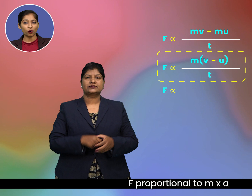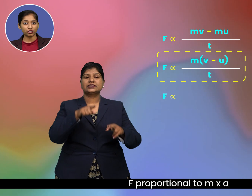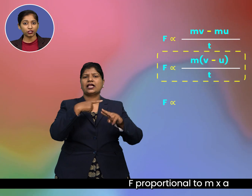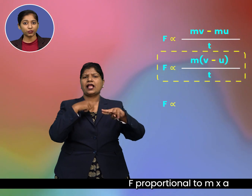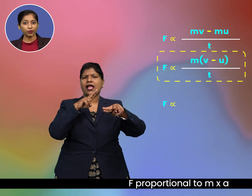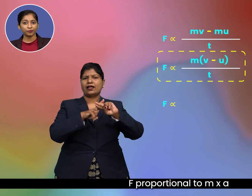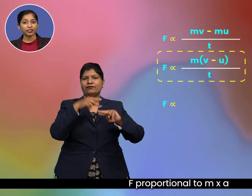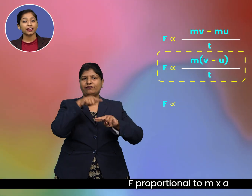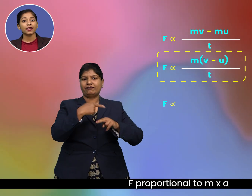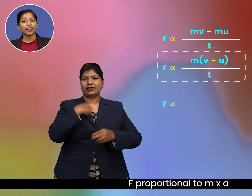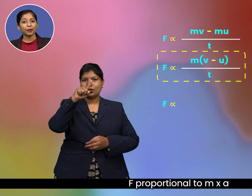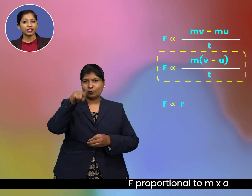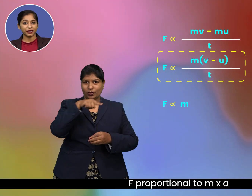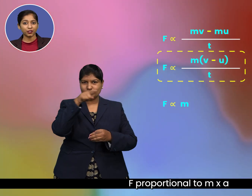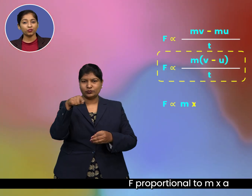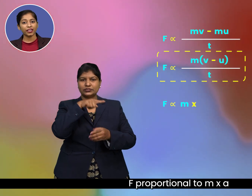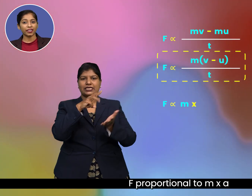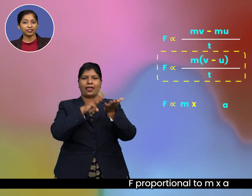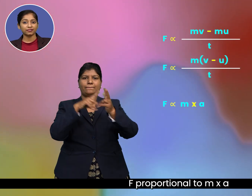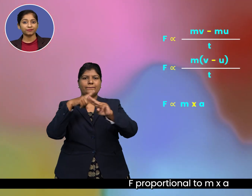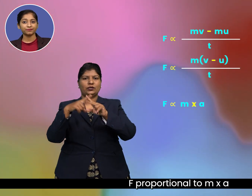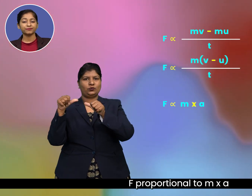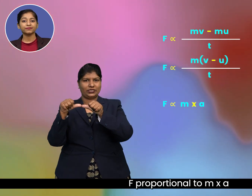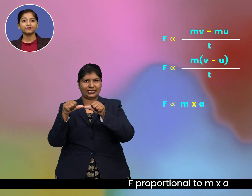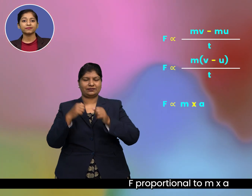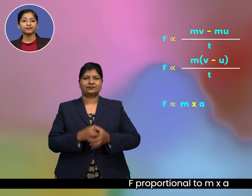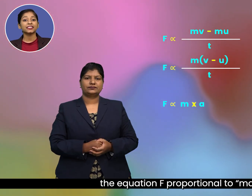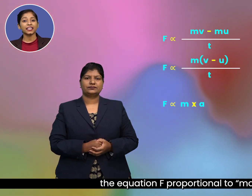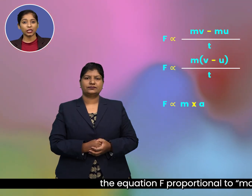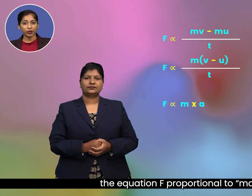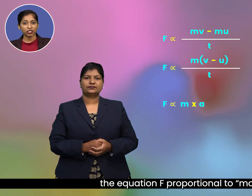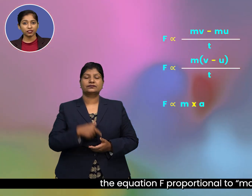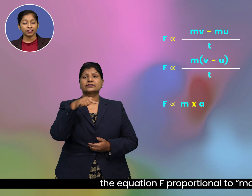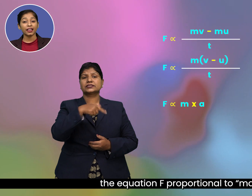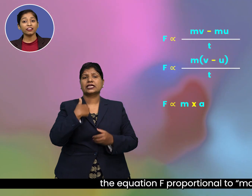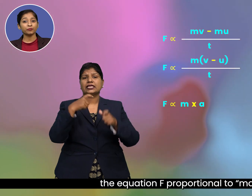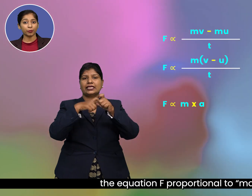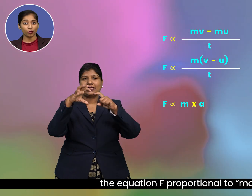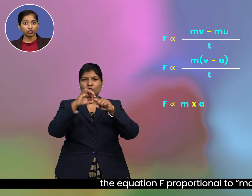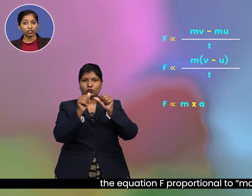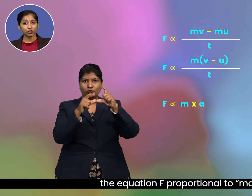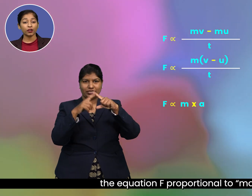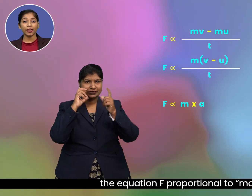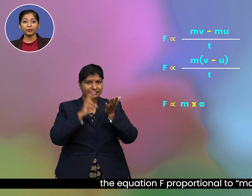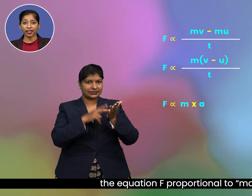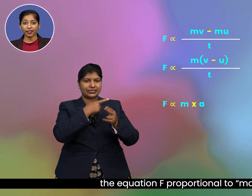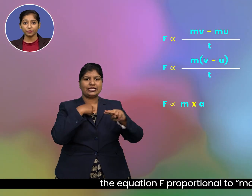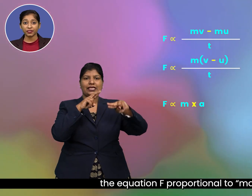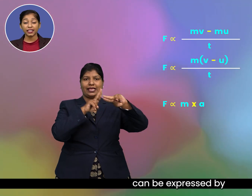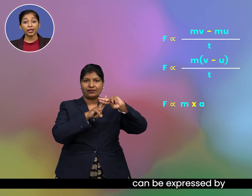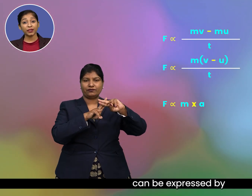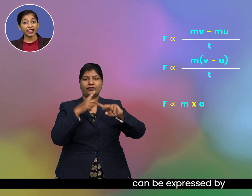F proportional to m into A. The equation F proportional to